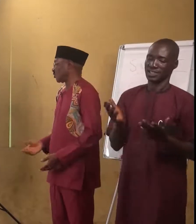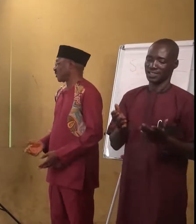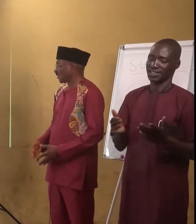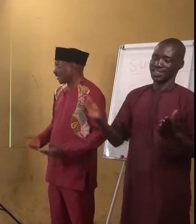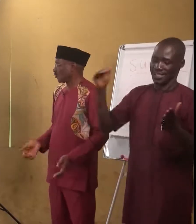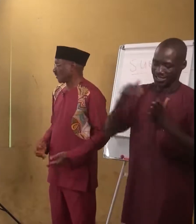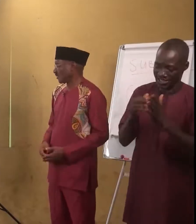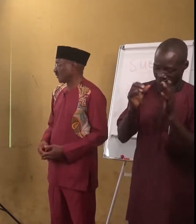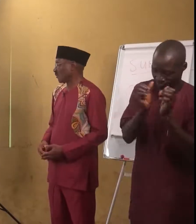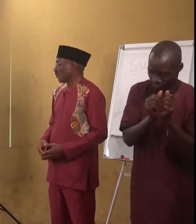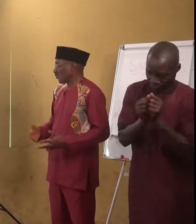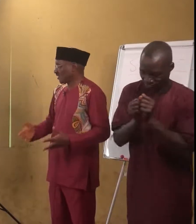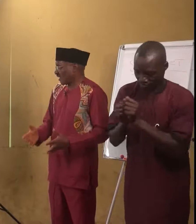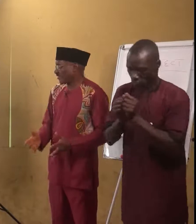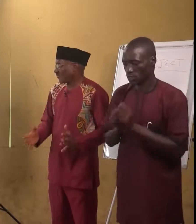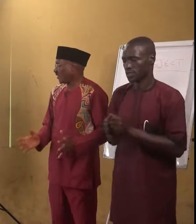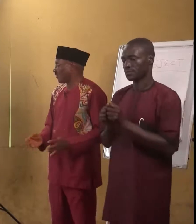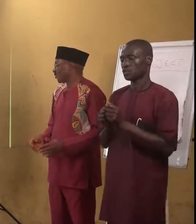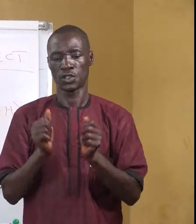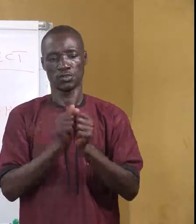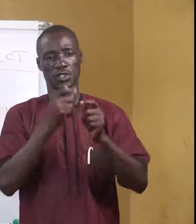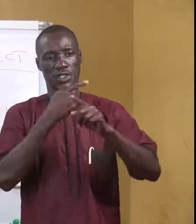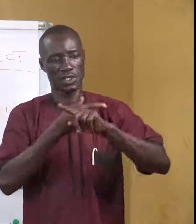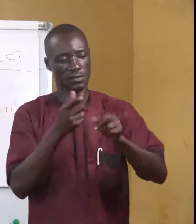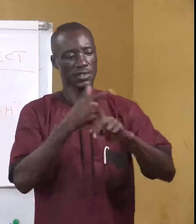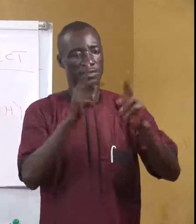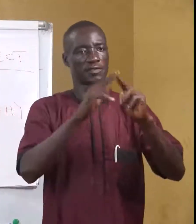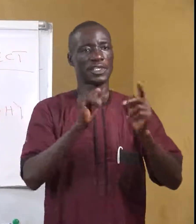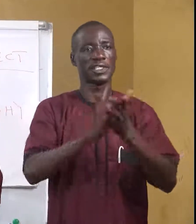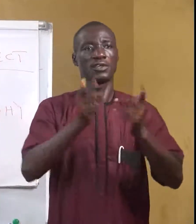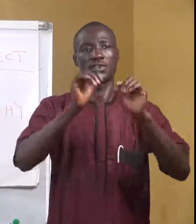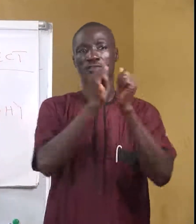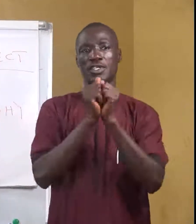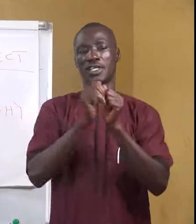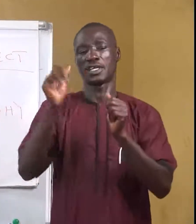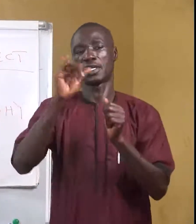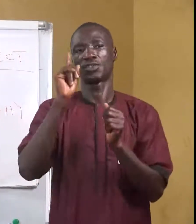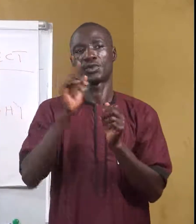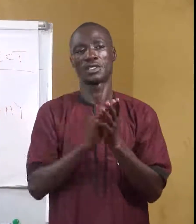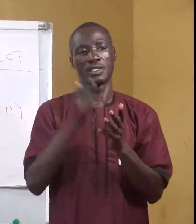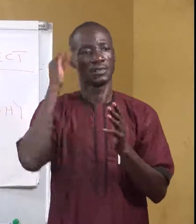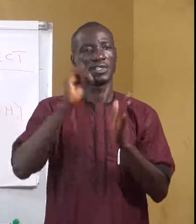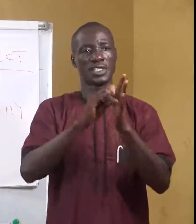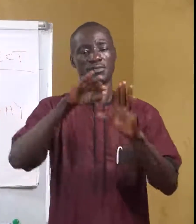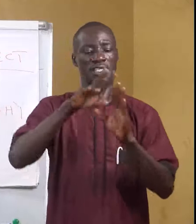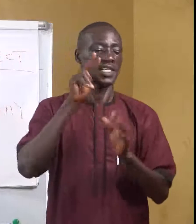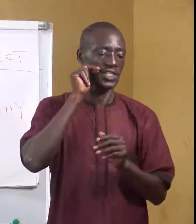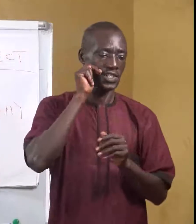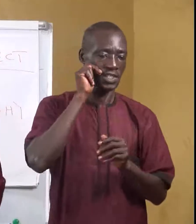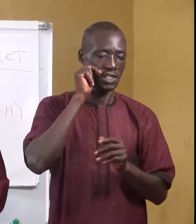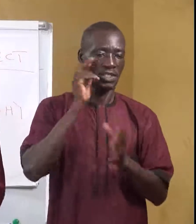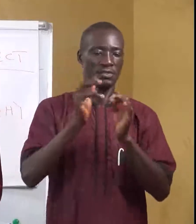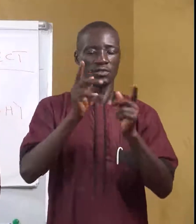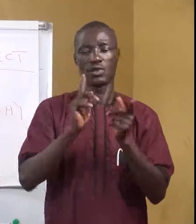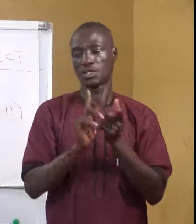large settlements with several villages that comes together as one. For example, in Nigeria, if you want to